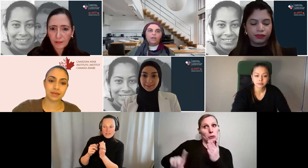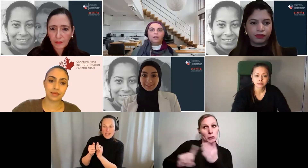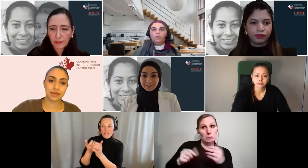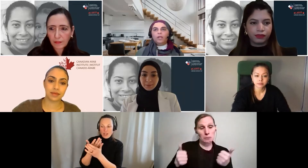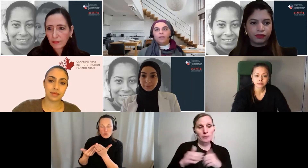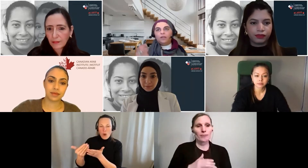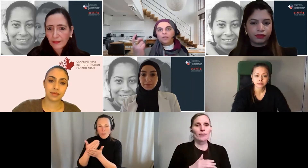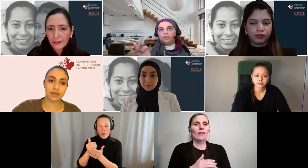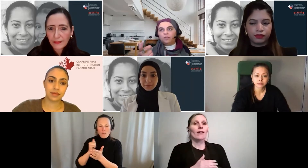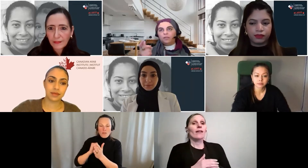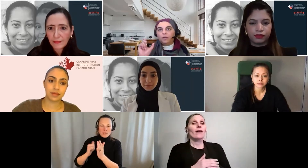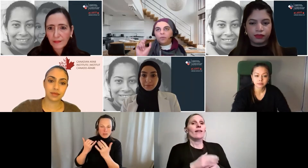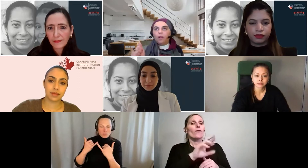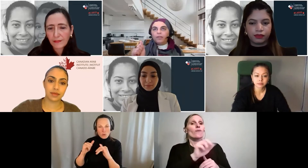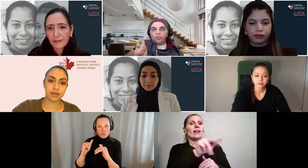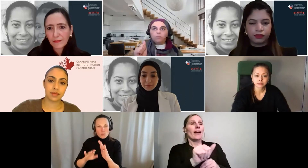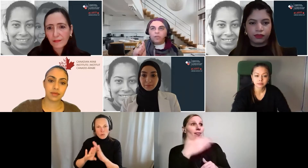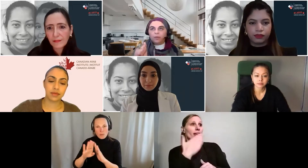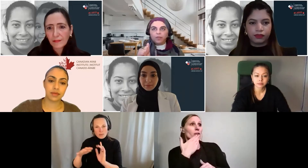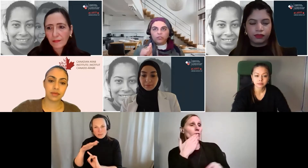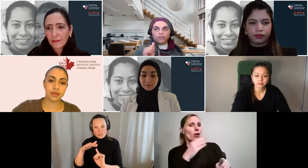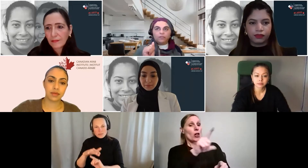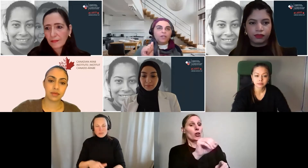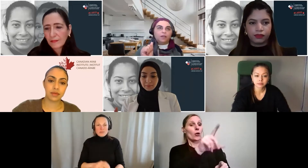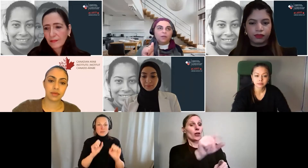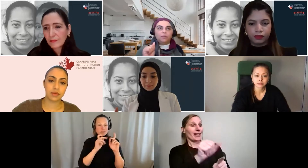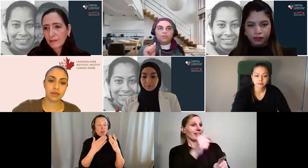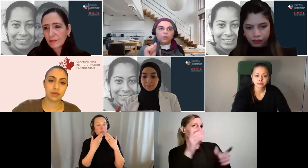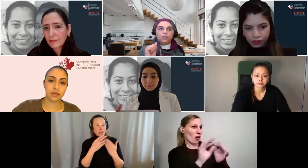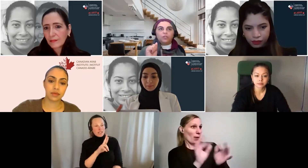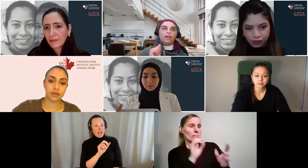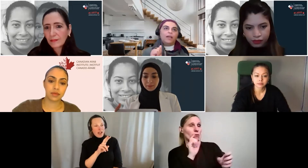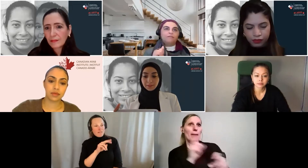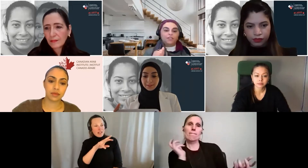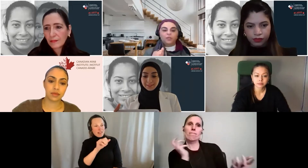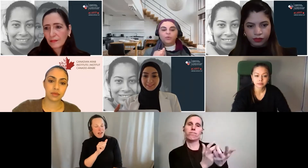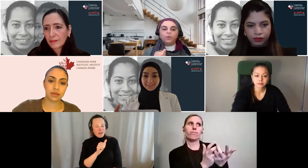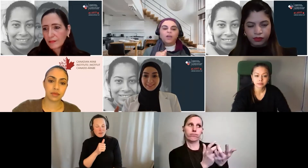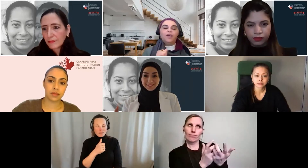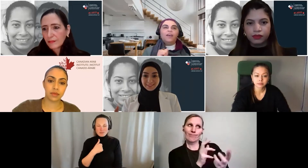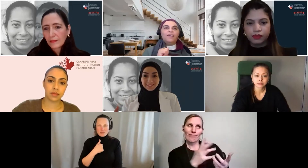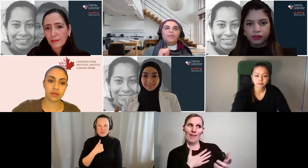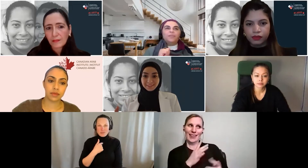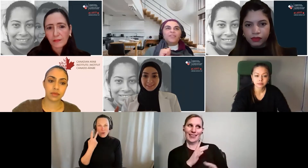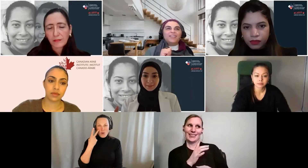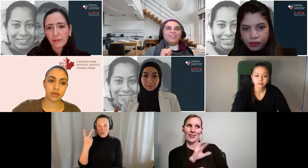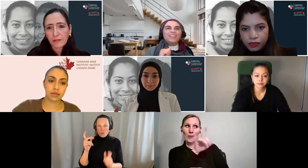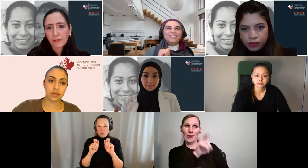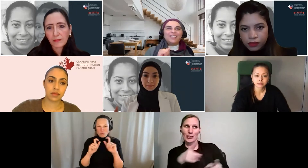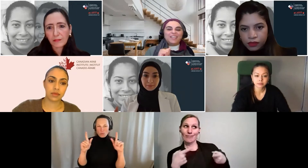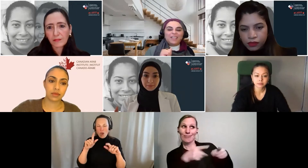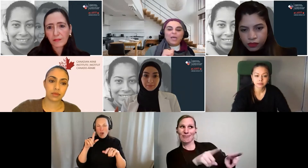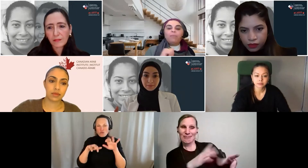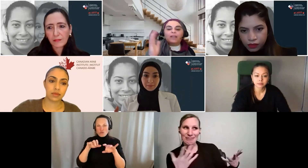And Lola, the comment that just popped up in the chat is very timely to the question that I have for you. The